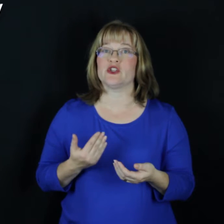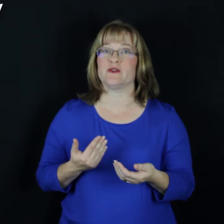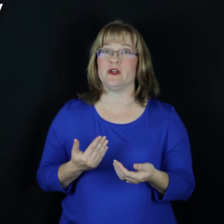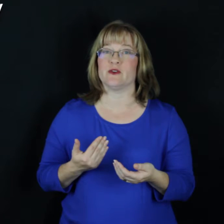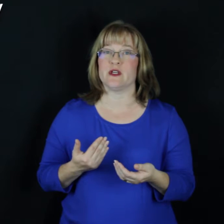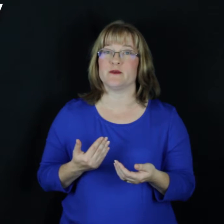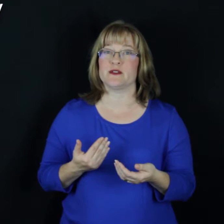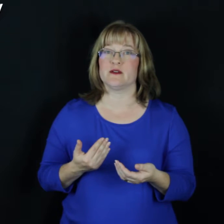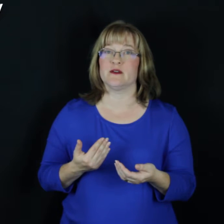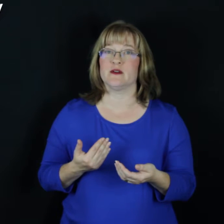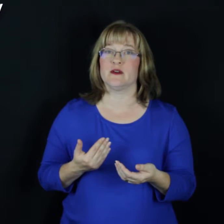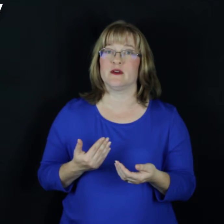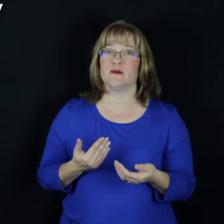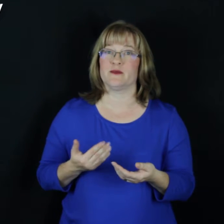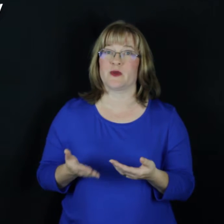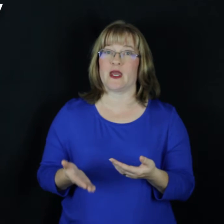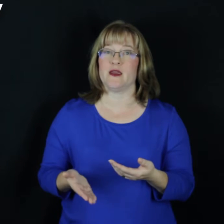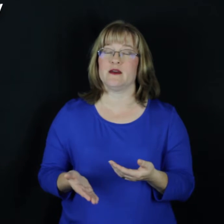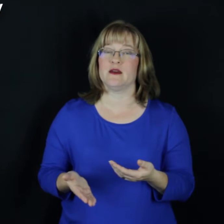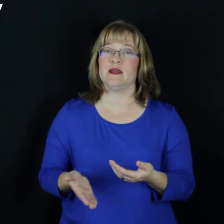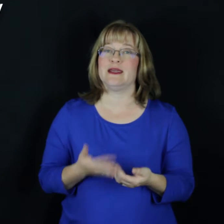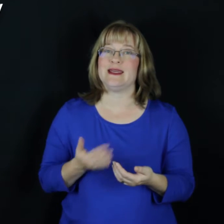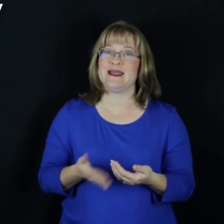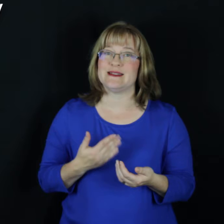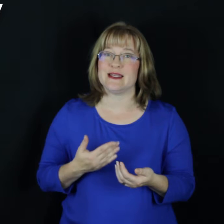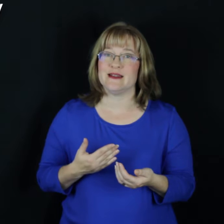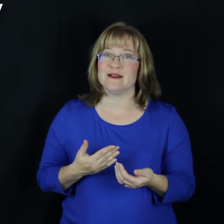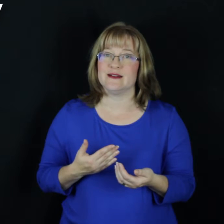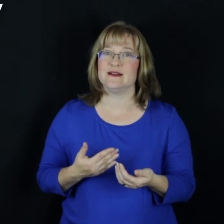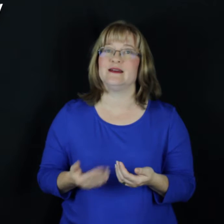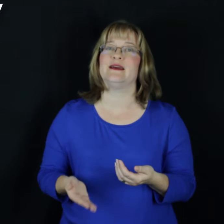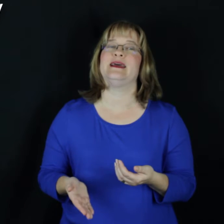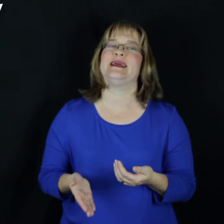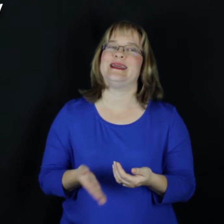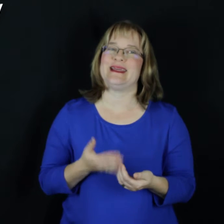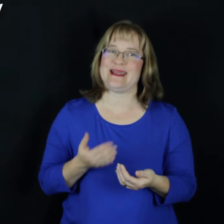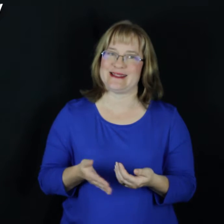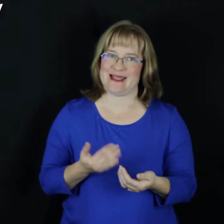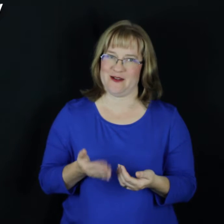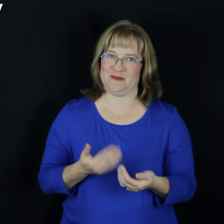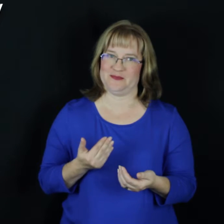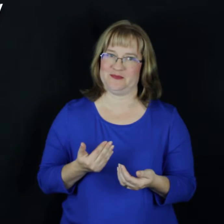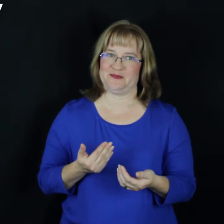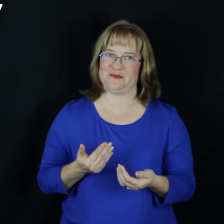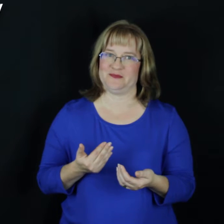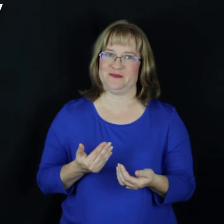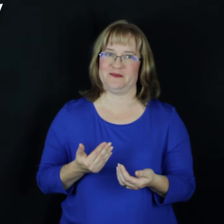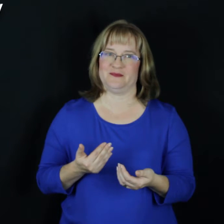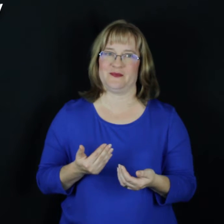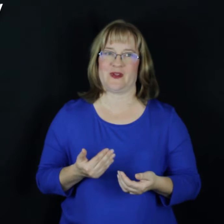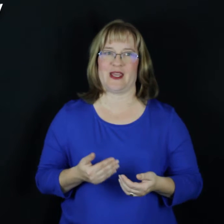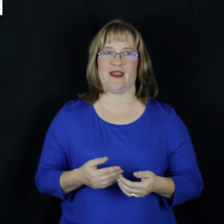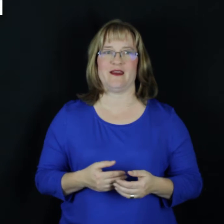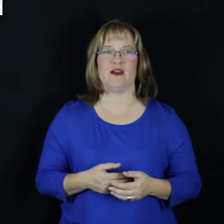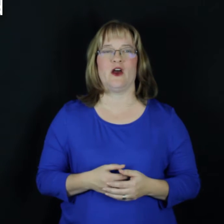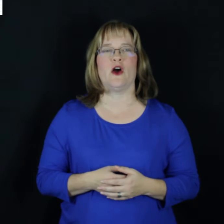your fingertips. Okay? Easy. Easy. Okay?